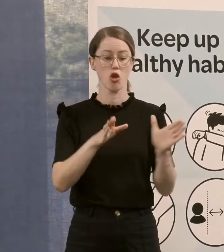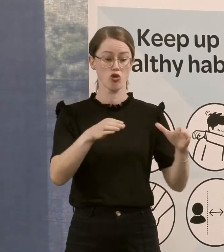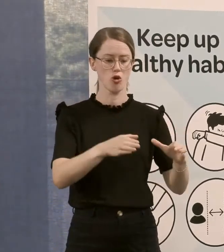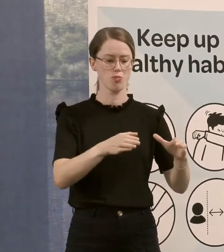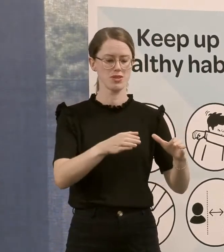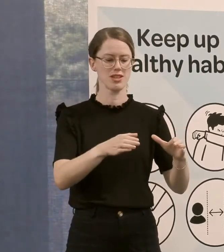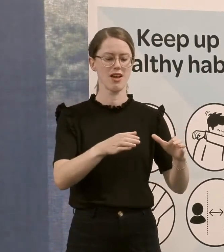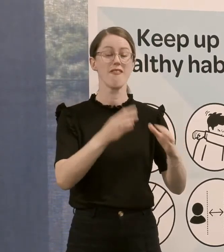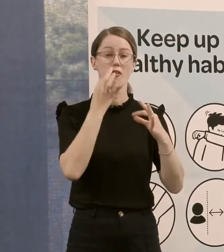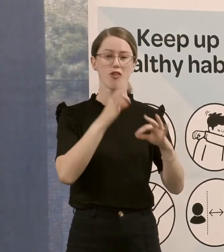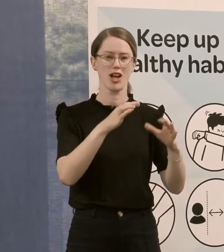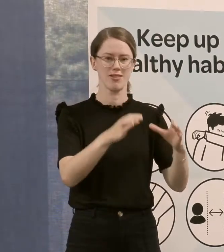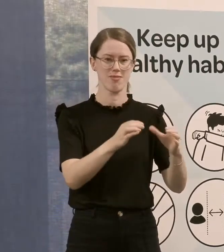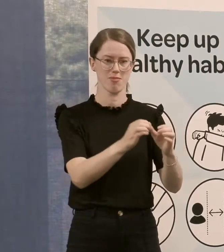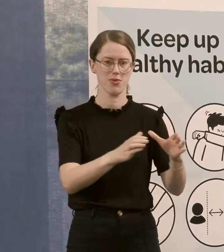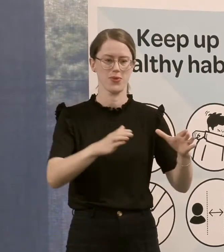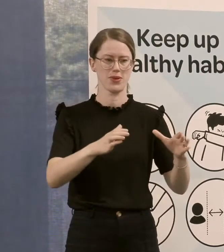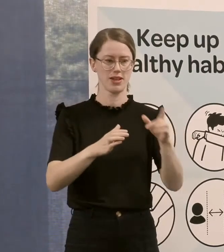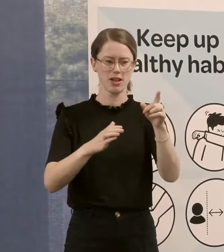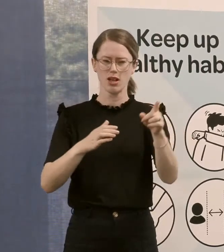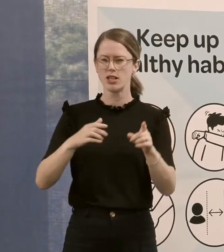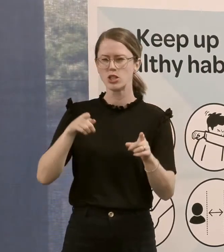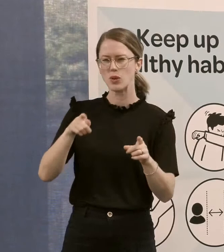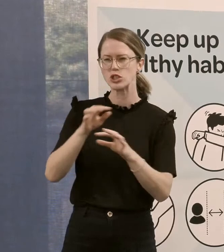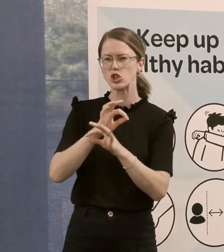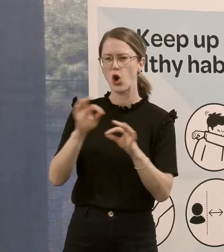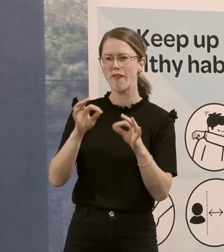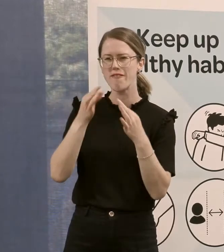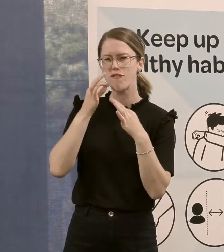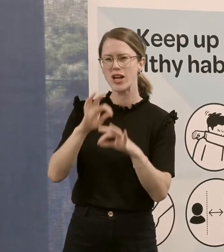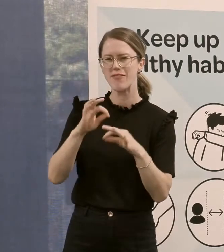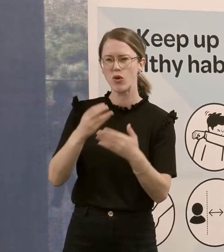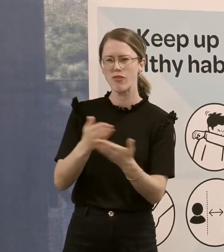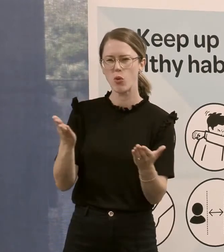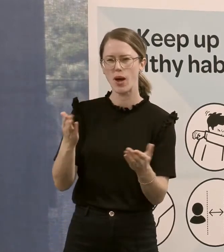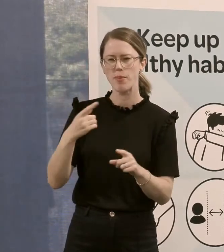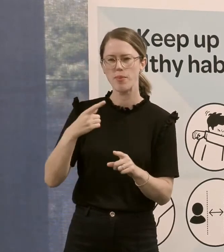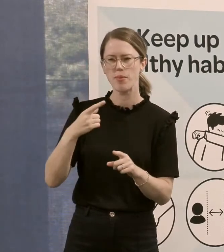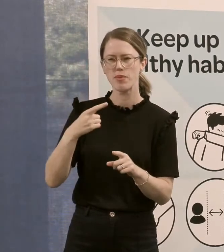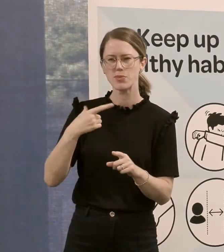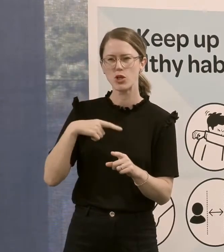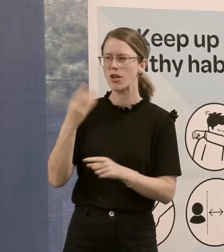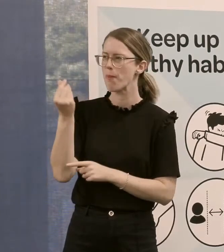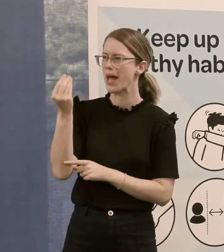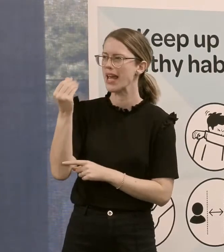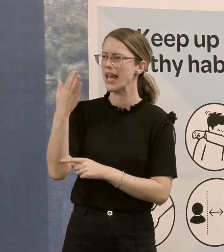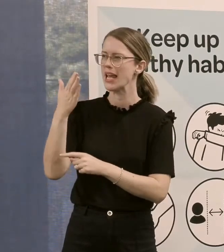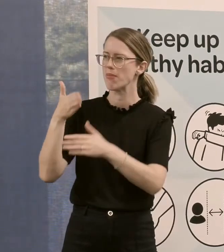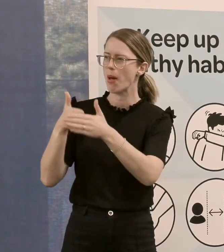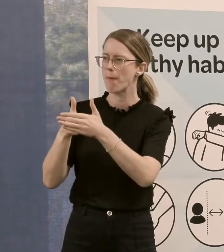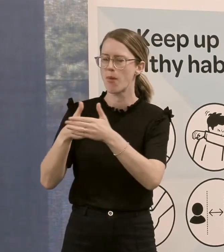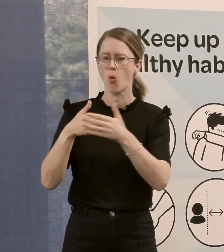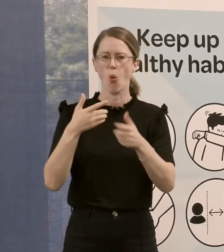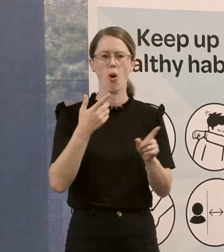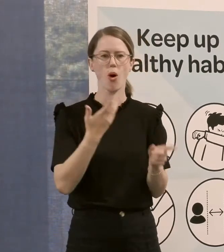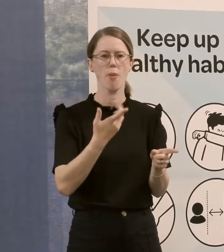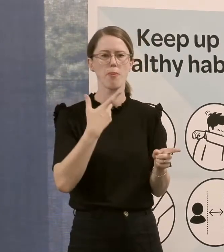of eligibility for free vaccine this year. So is the reason it's not universally free for financial reasons or